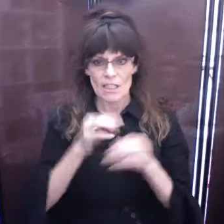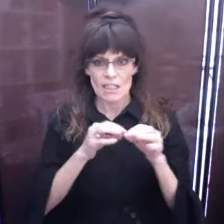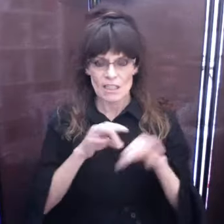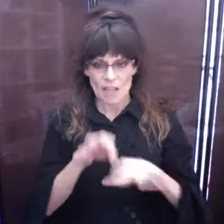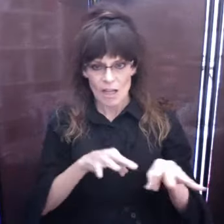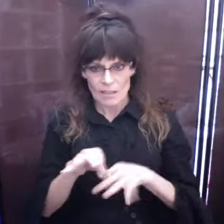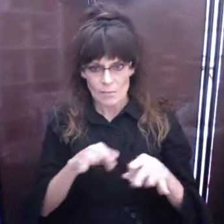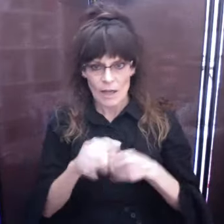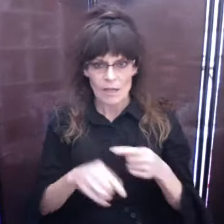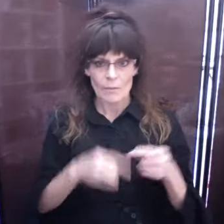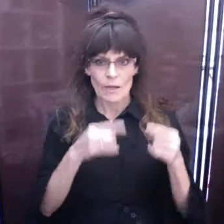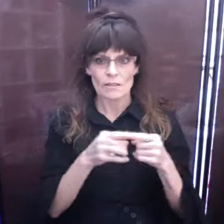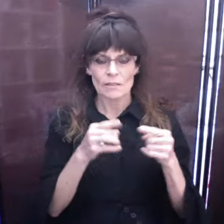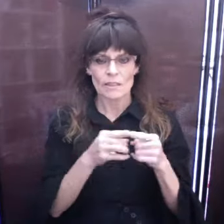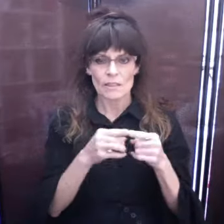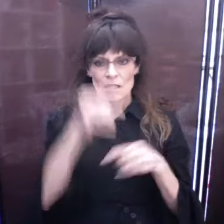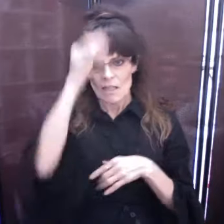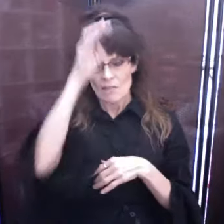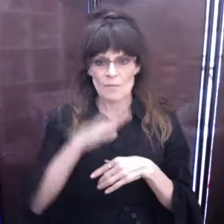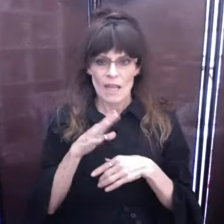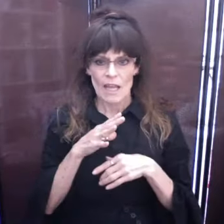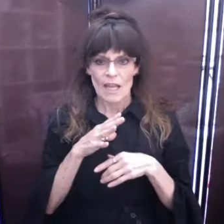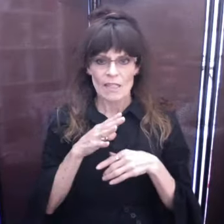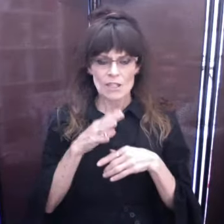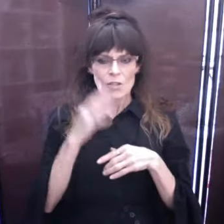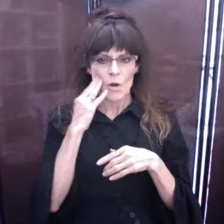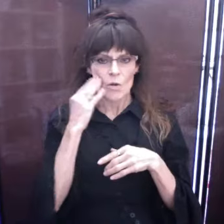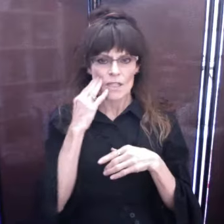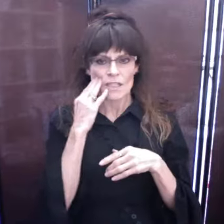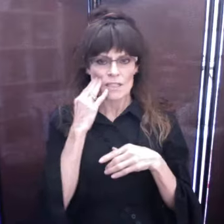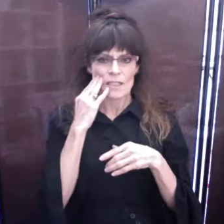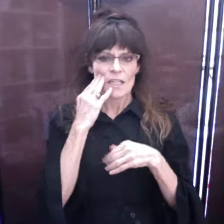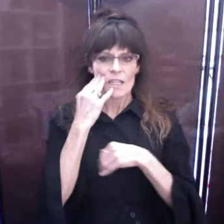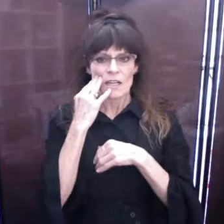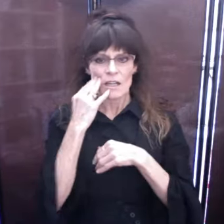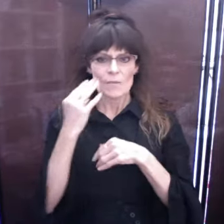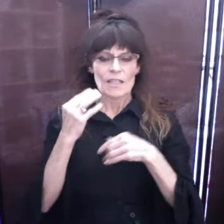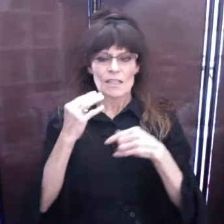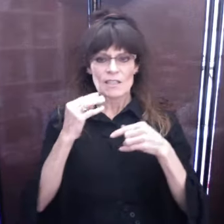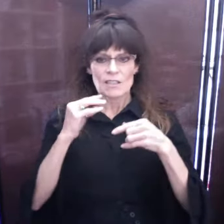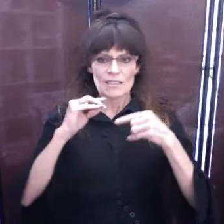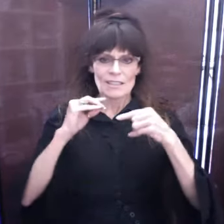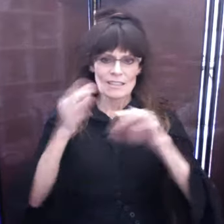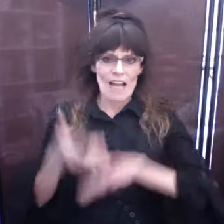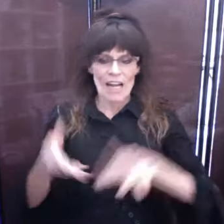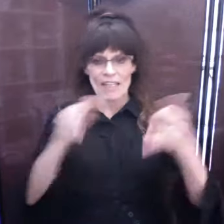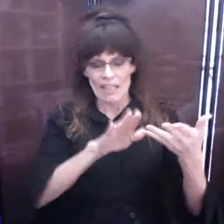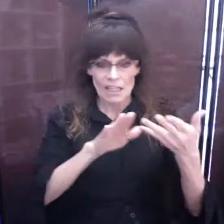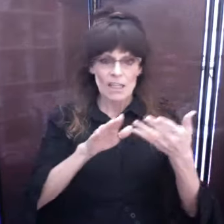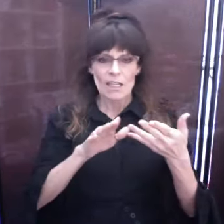brain hemorrhage and gastric hemorrhage, pathological mental deterioration. And he said he accepted the plan outlined